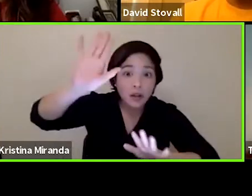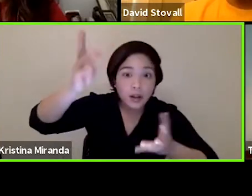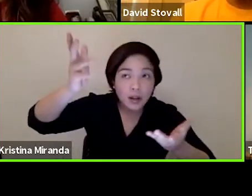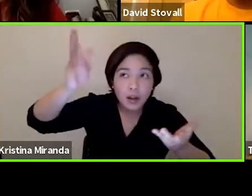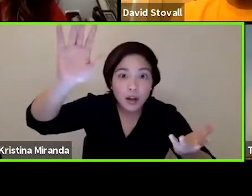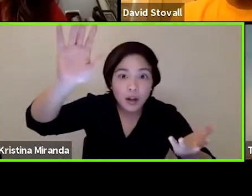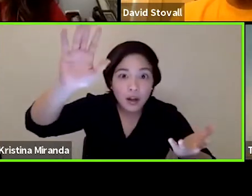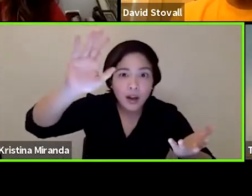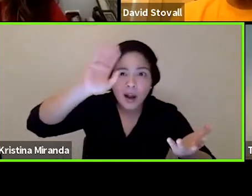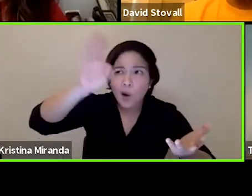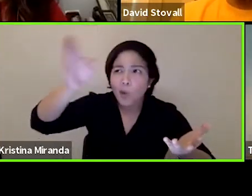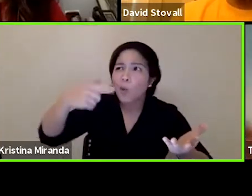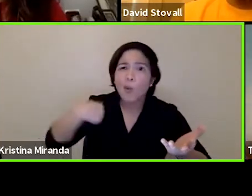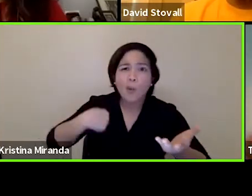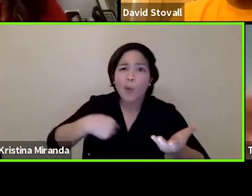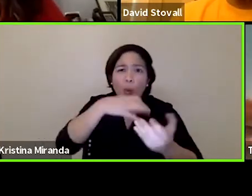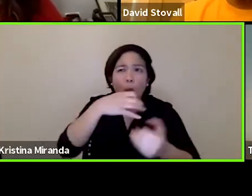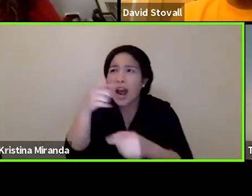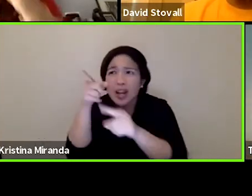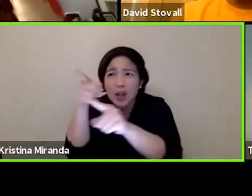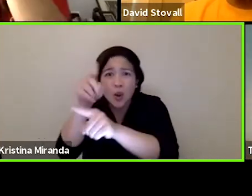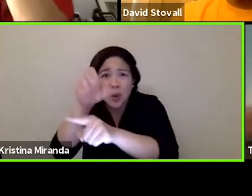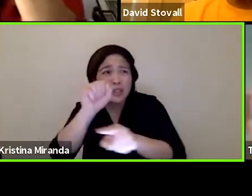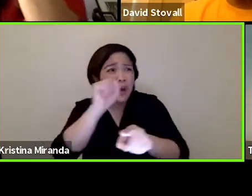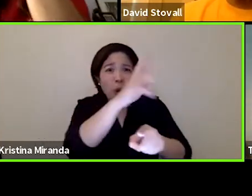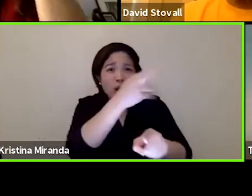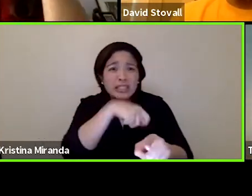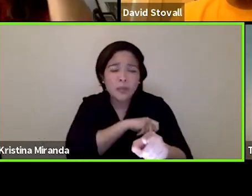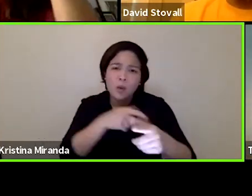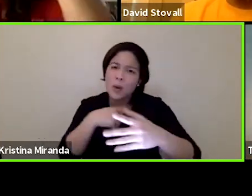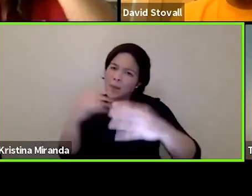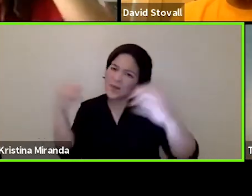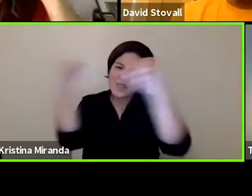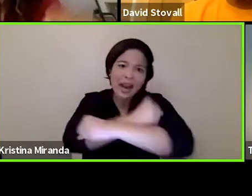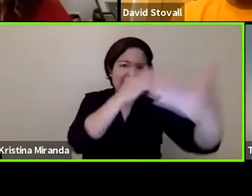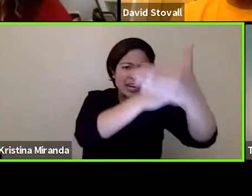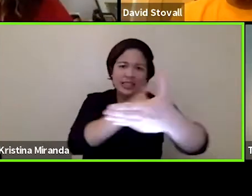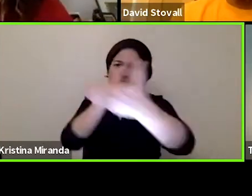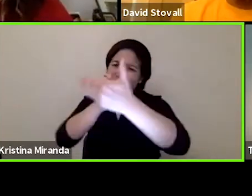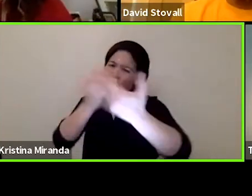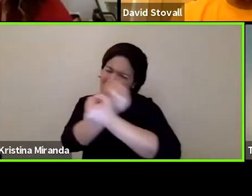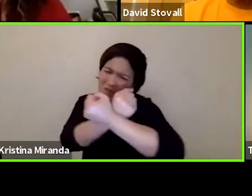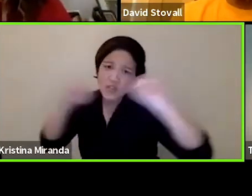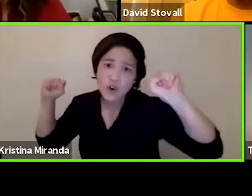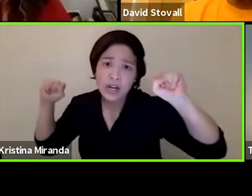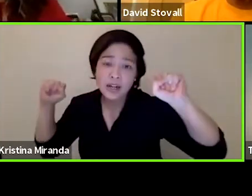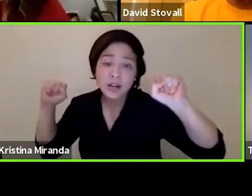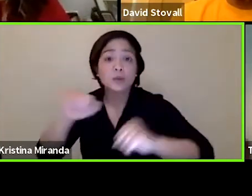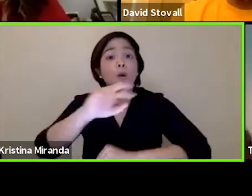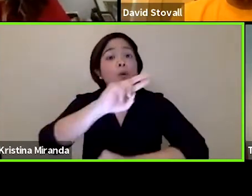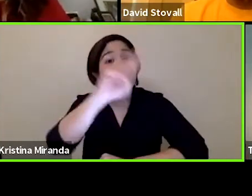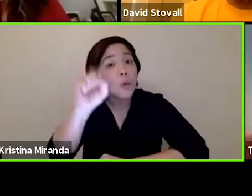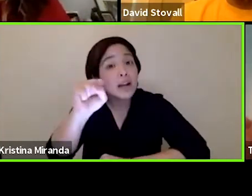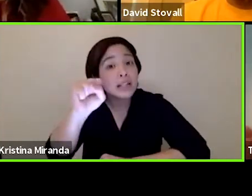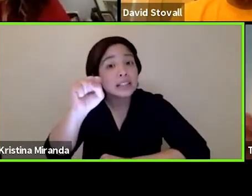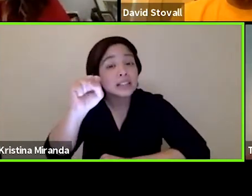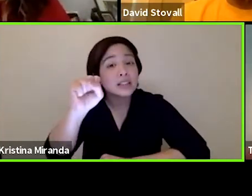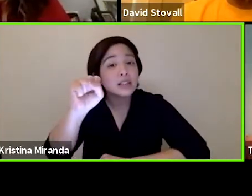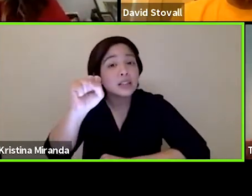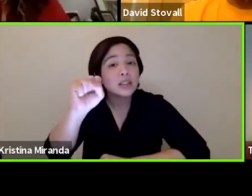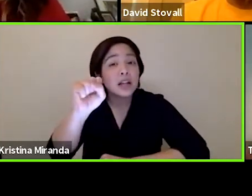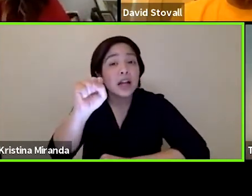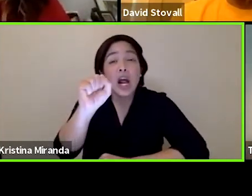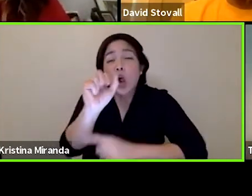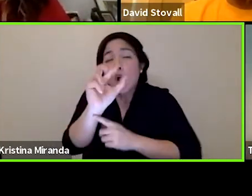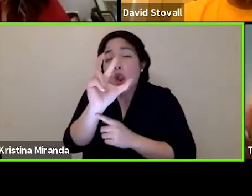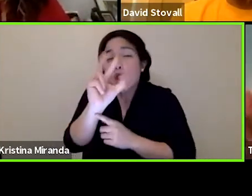we don't want you up in here neither. We're going to fight against you to be free. And so the United States of America, which just 30